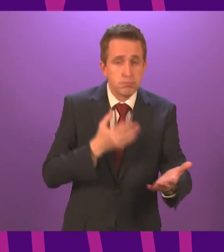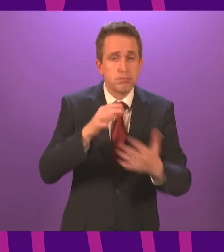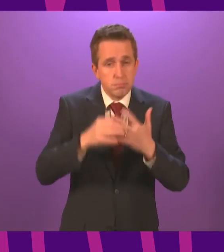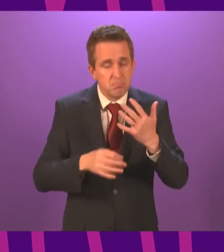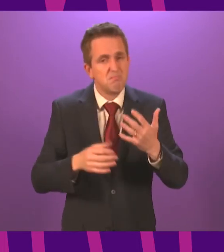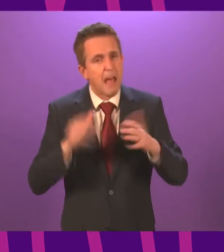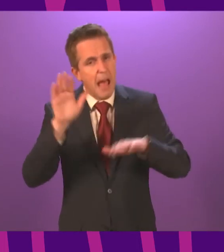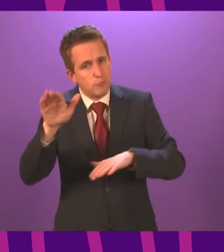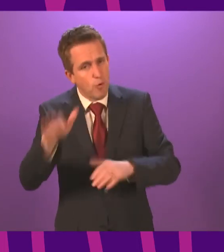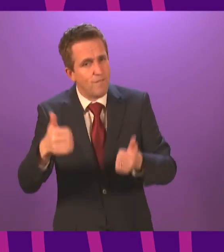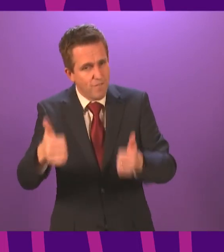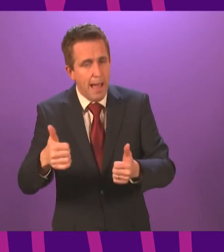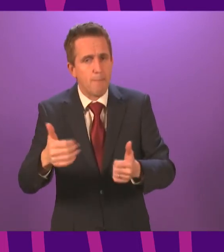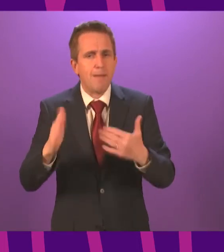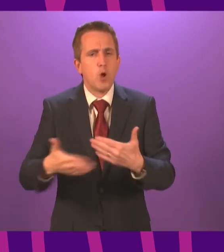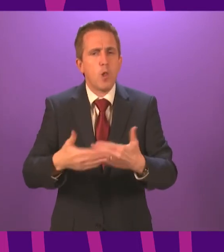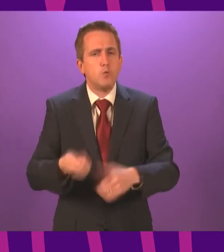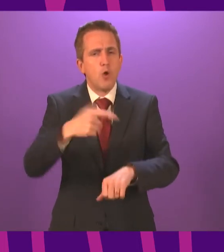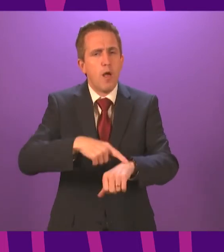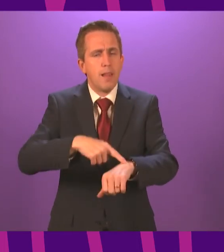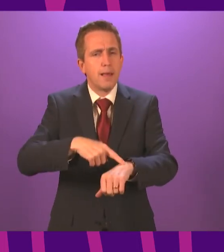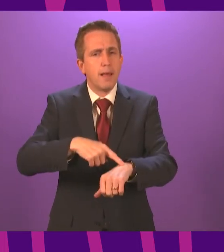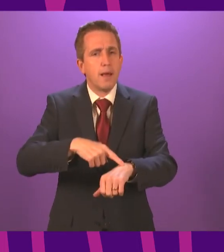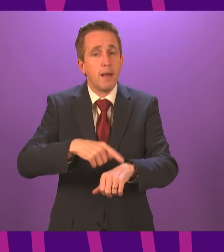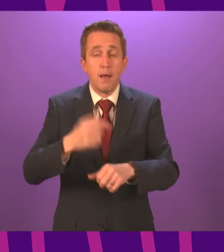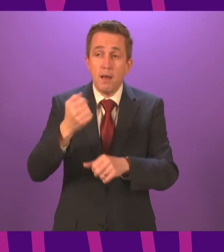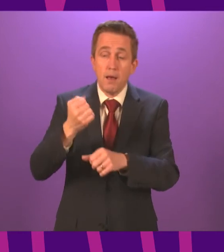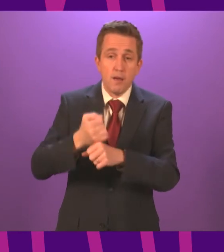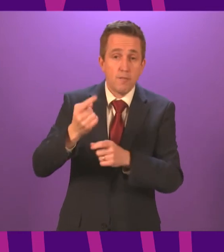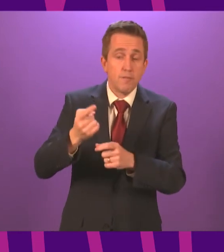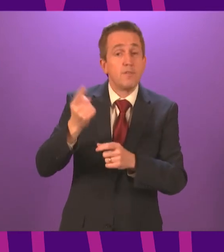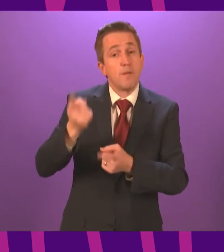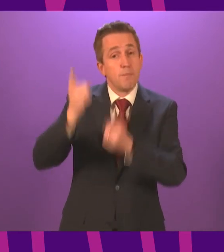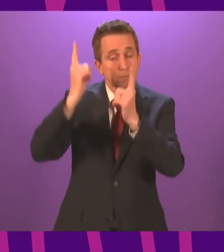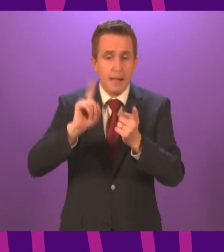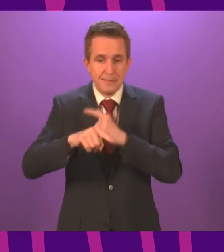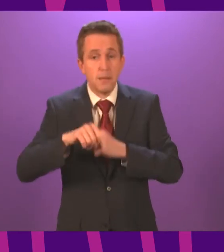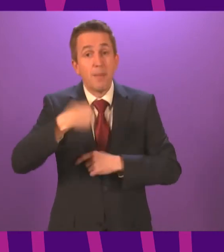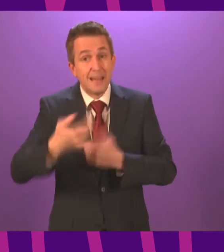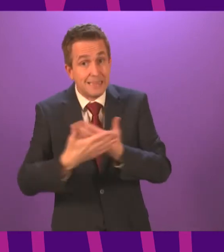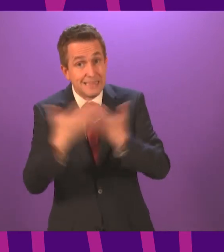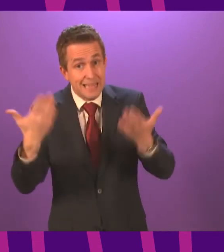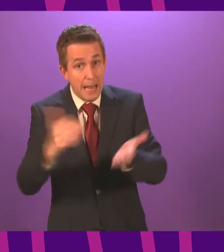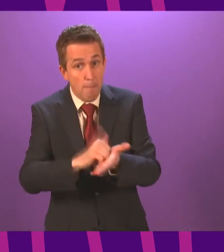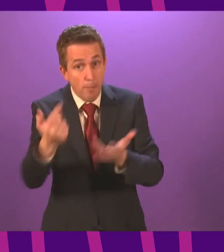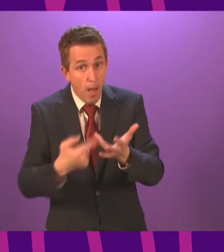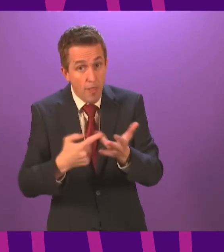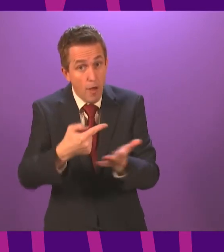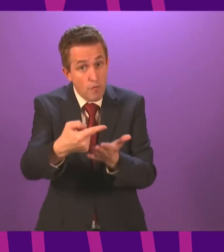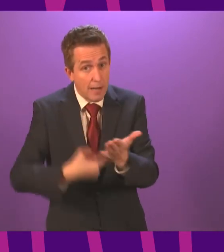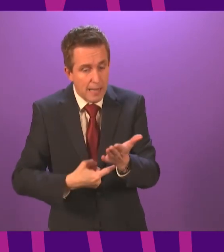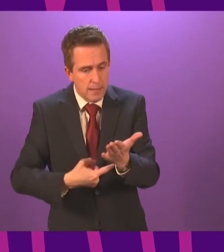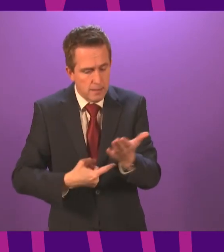outdoors with an early closing time." The First Minister answered questions on that framework, but the next day published regulations which